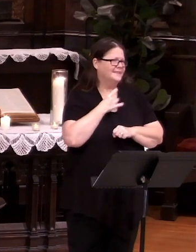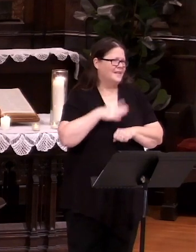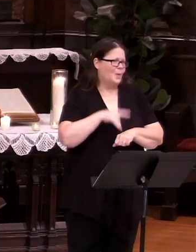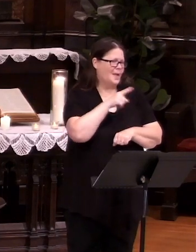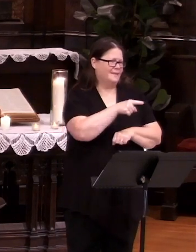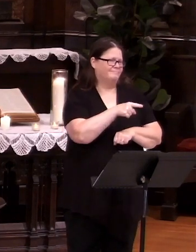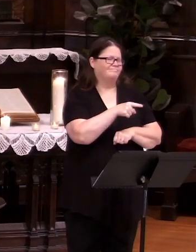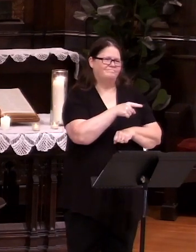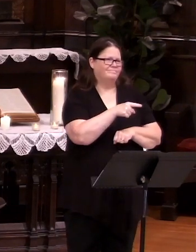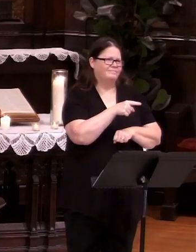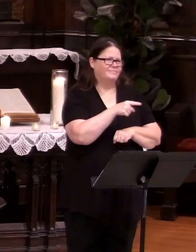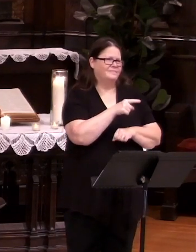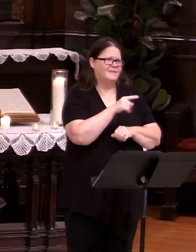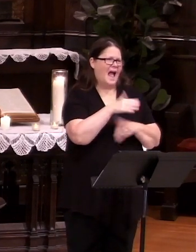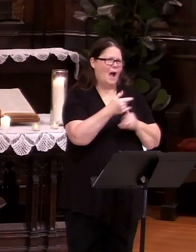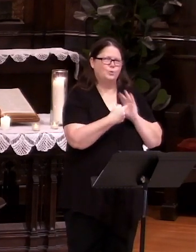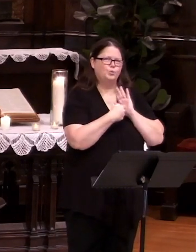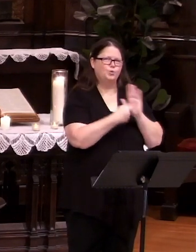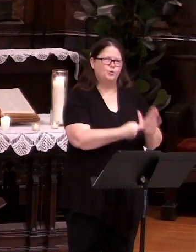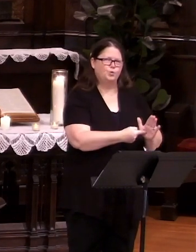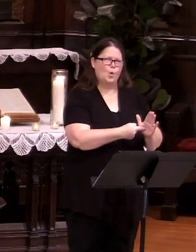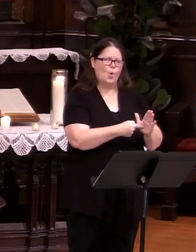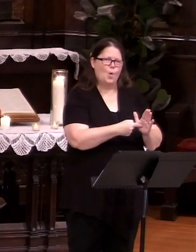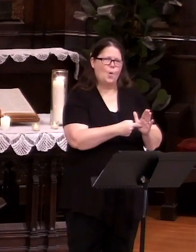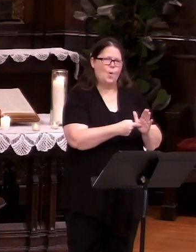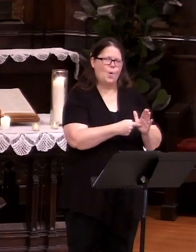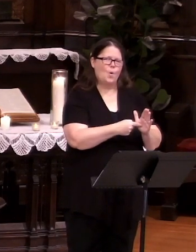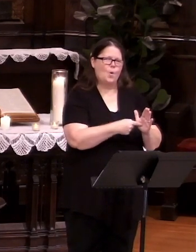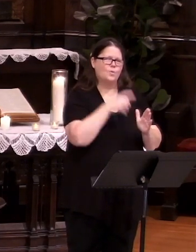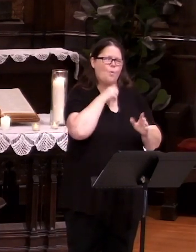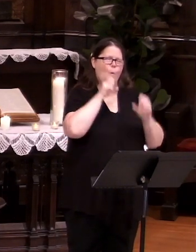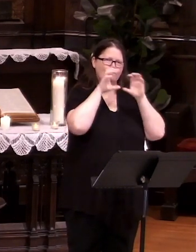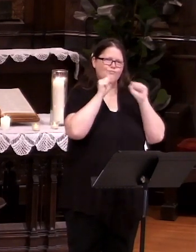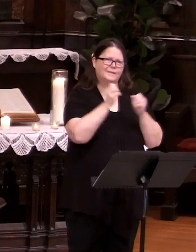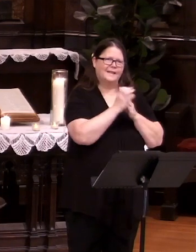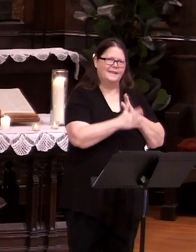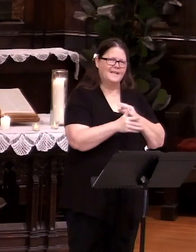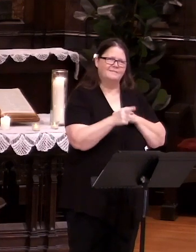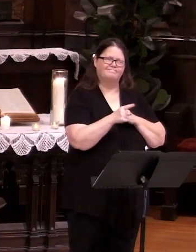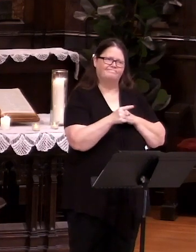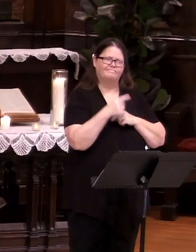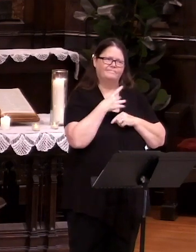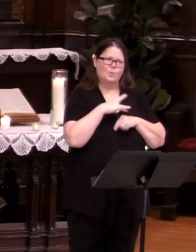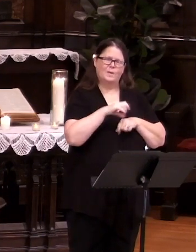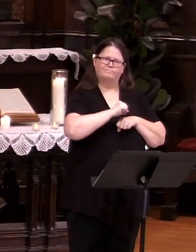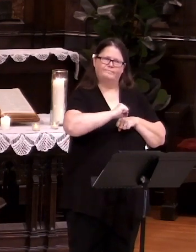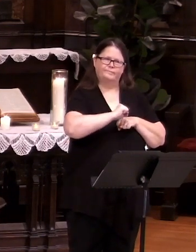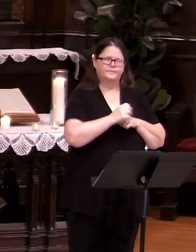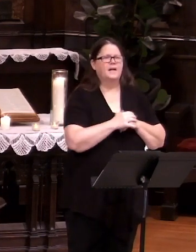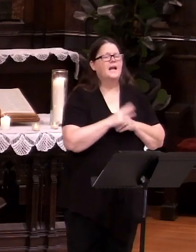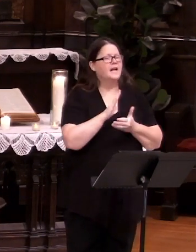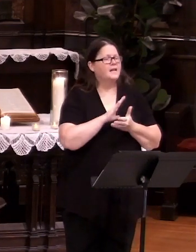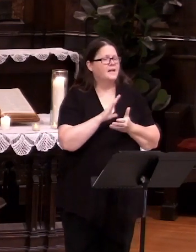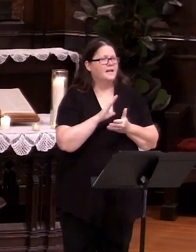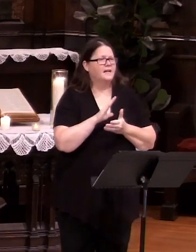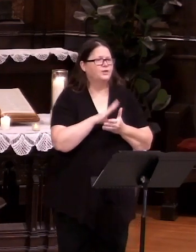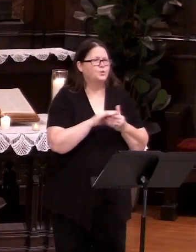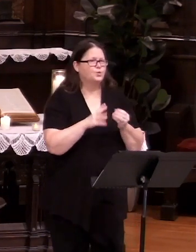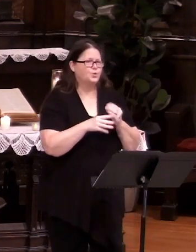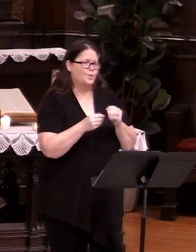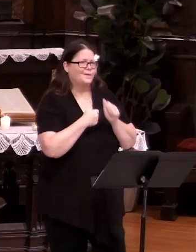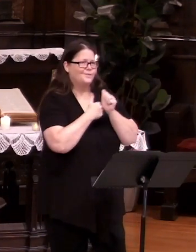beloved leader and his wife. The Evita storyline has been drawn from a biography based